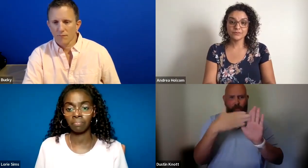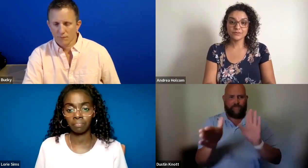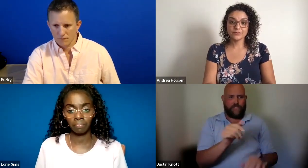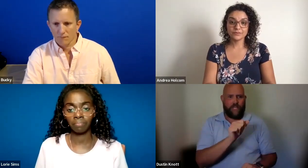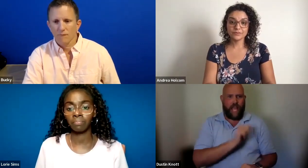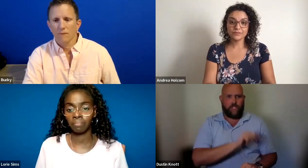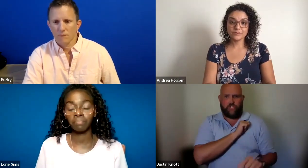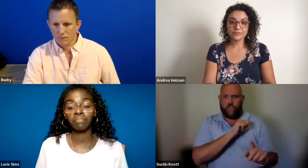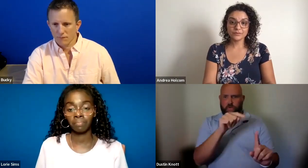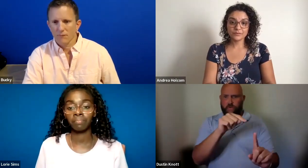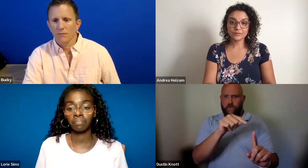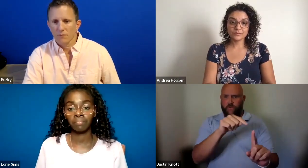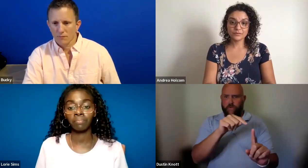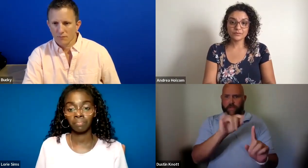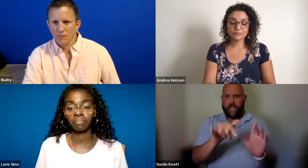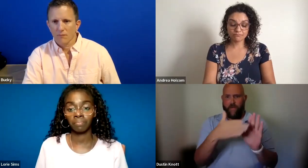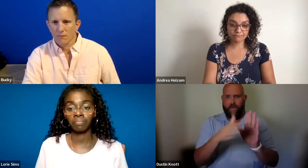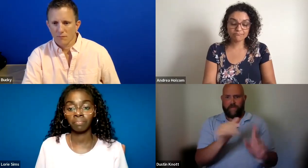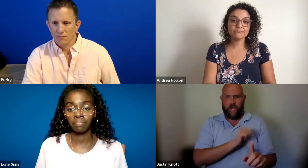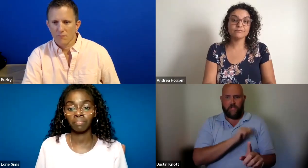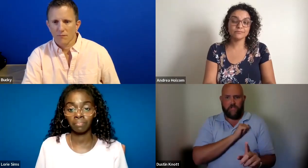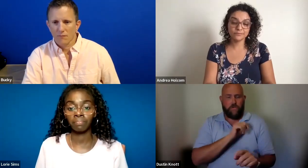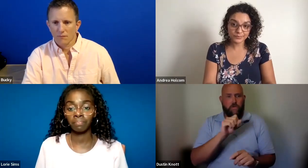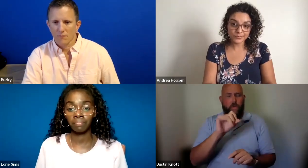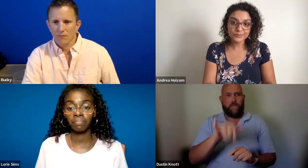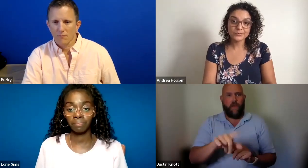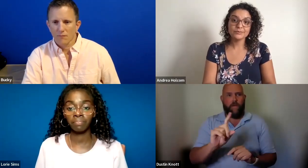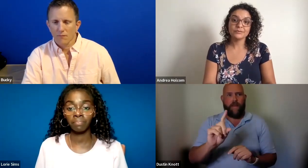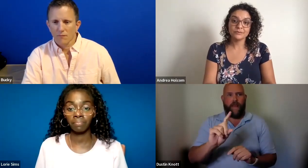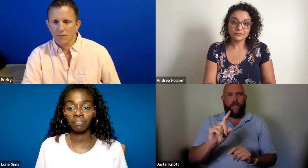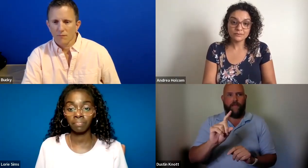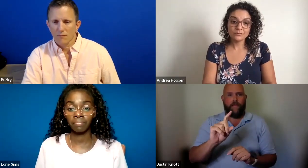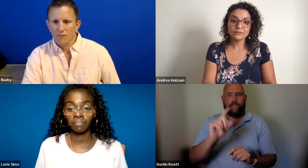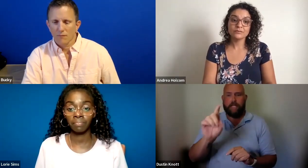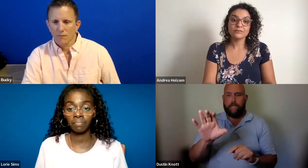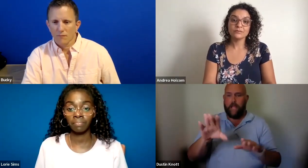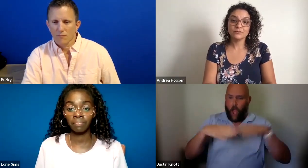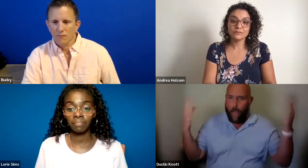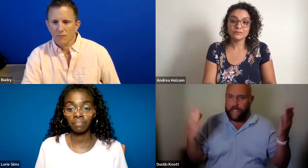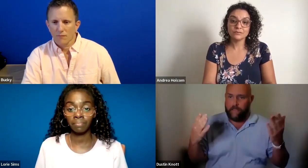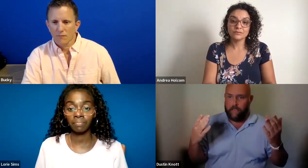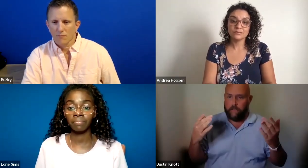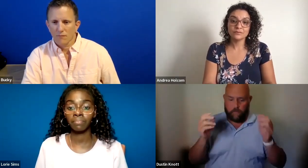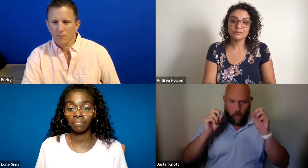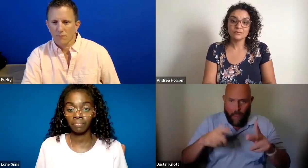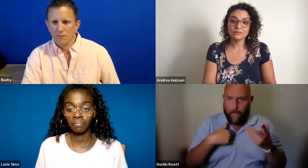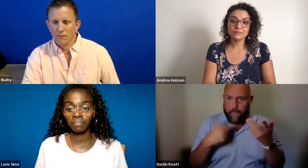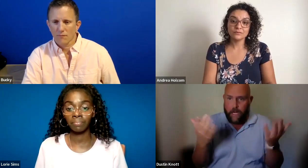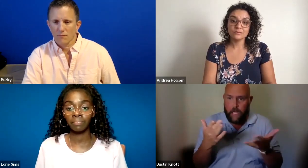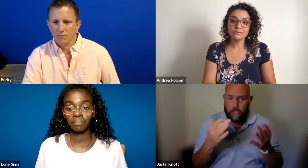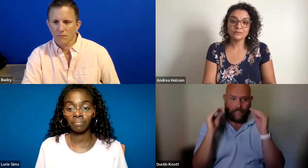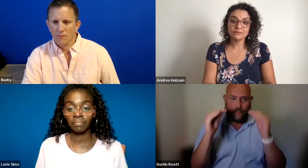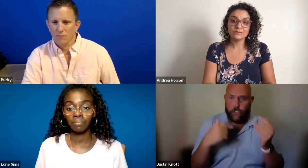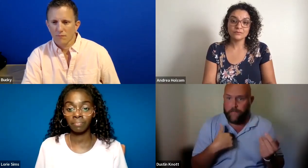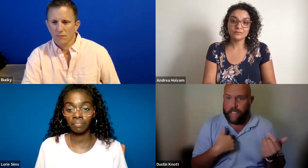involve me. It's not something I'm part of. But really, that's a deflective attitude. And really, that is where